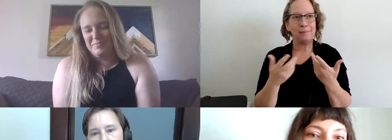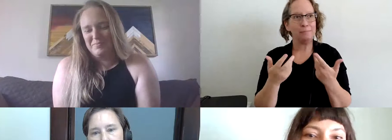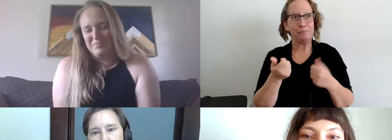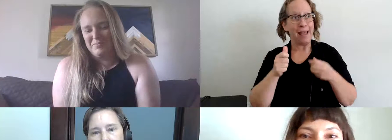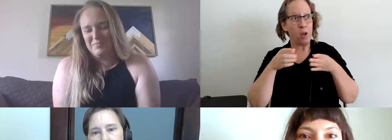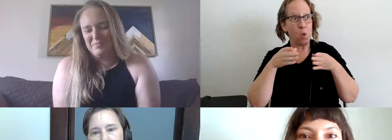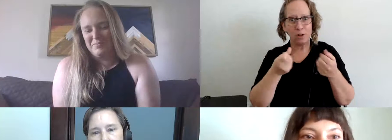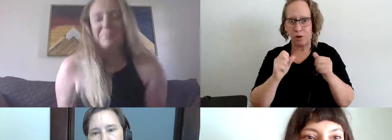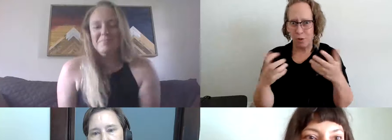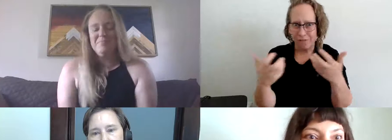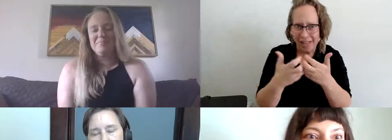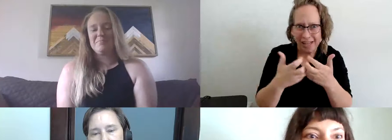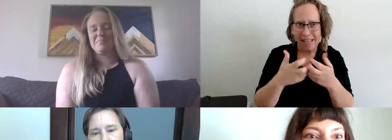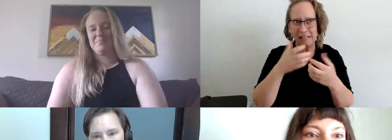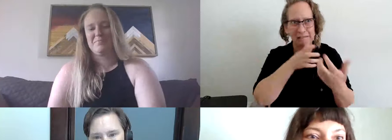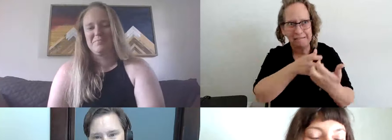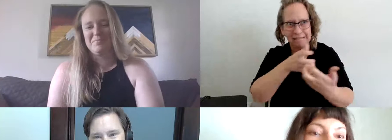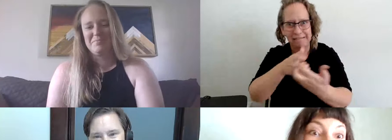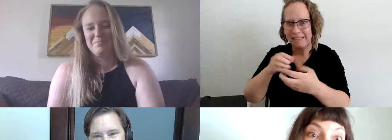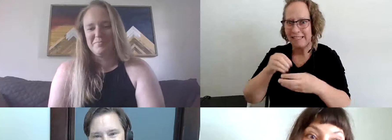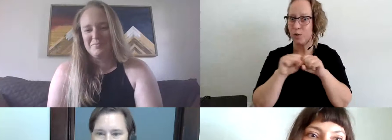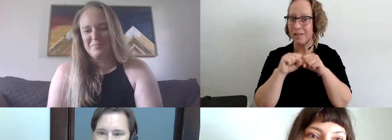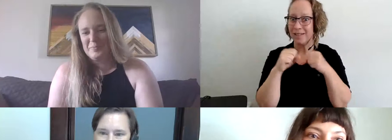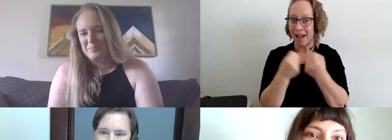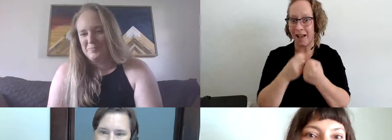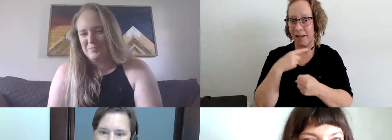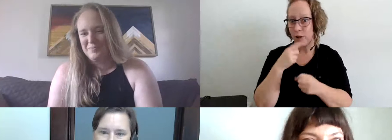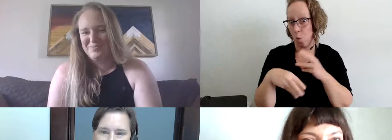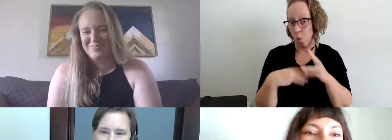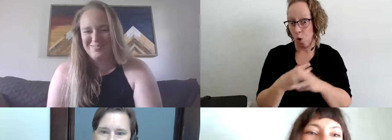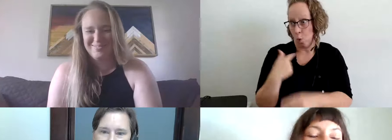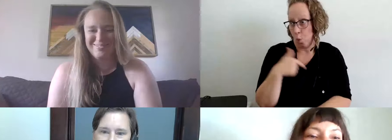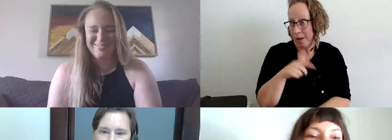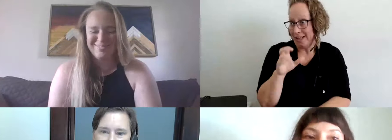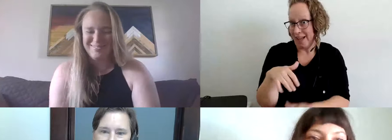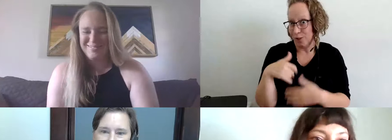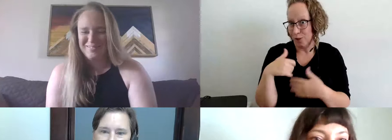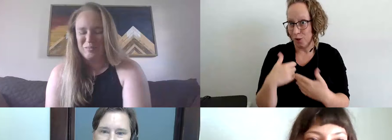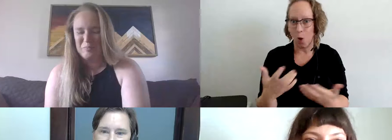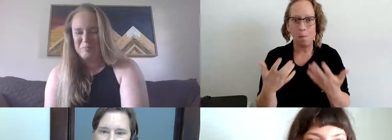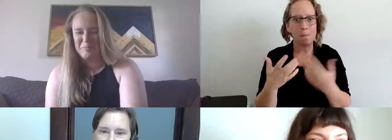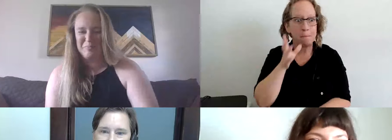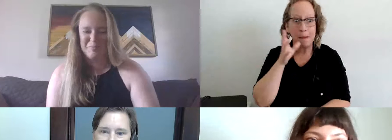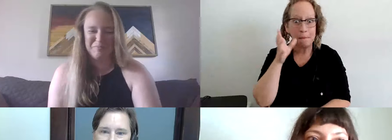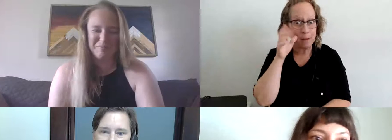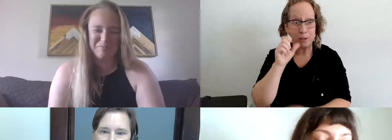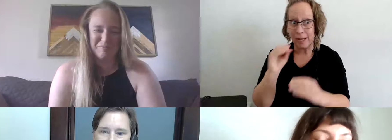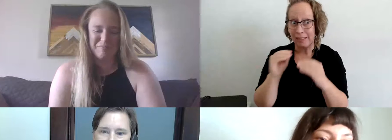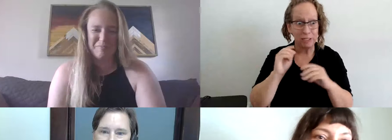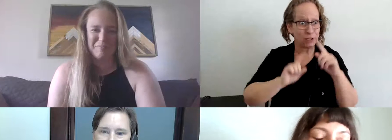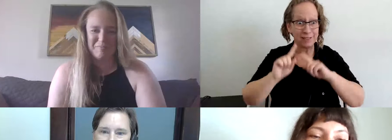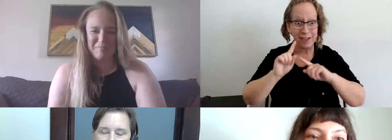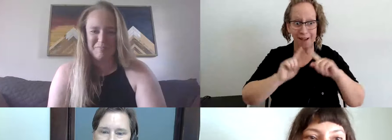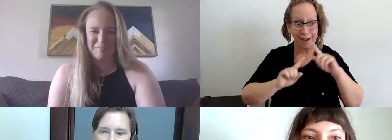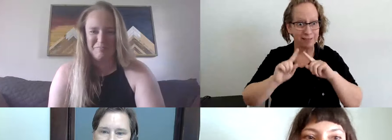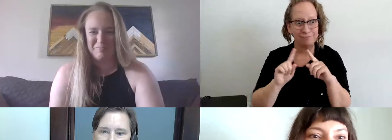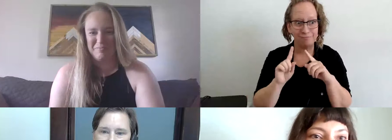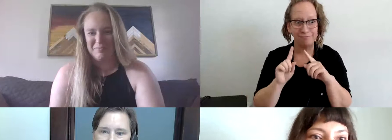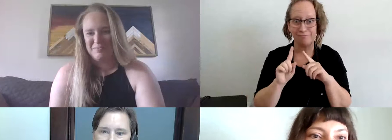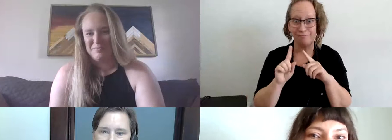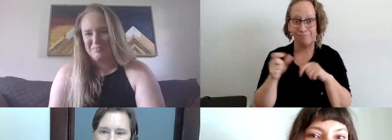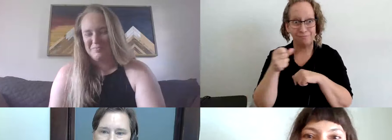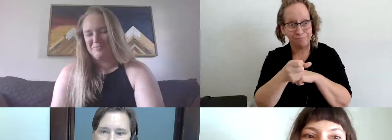to fit in society, in the hearing world, that's what we did. So my parents did not teach us sign language, and they put us